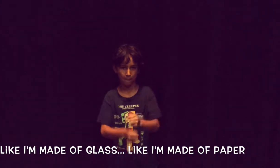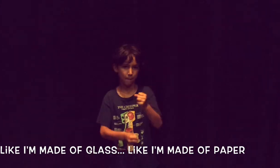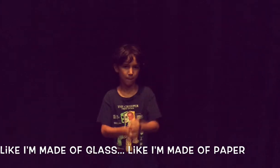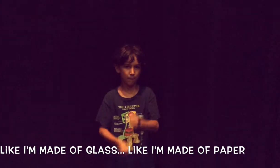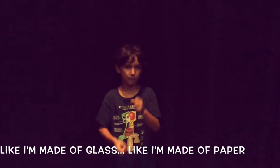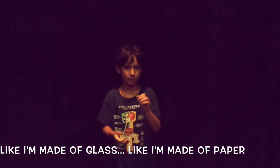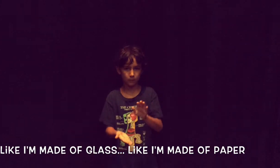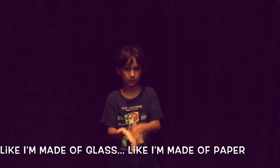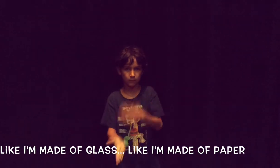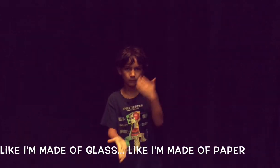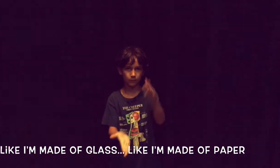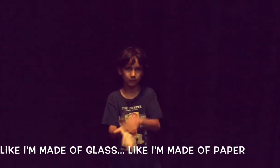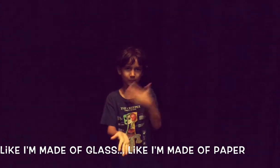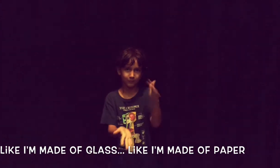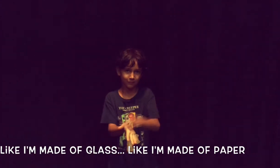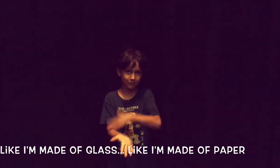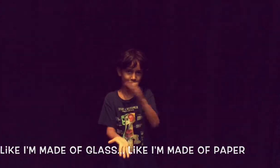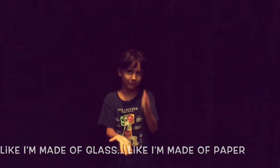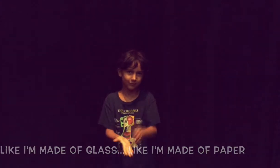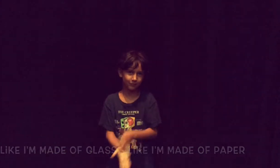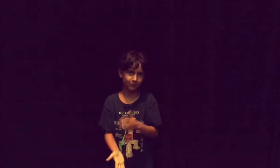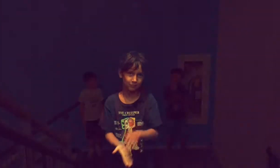like I'm made of paper.